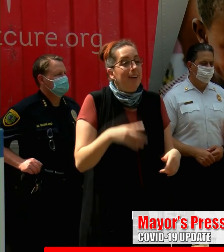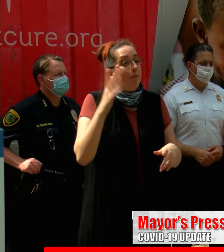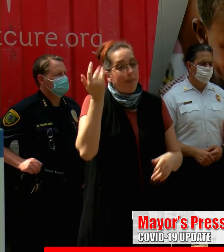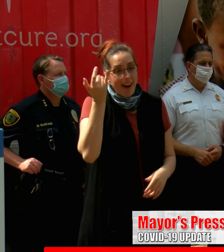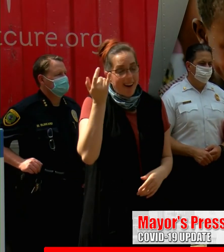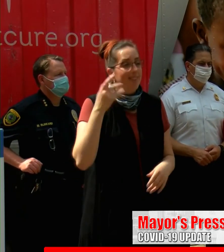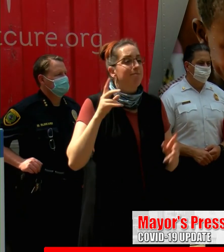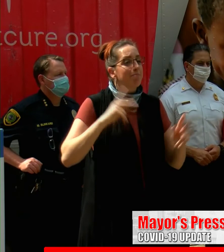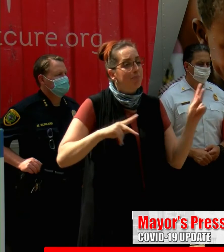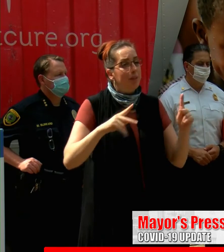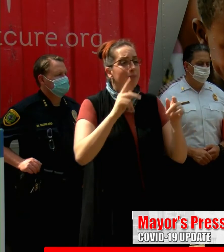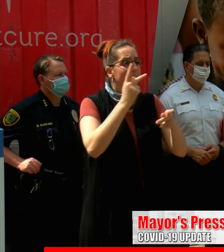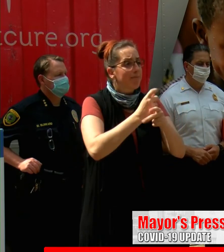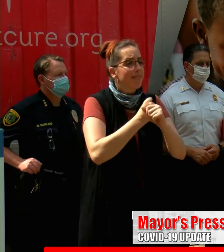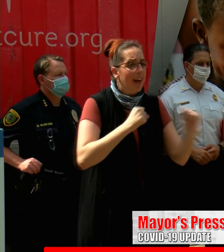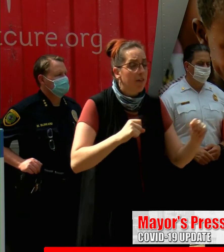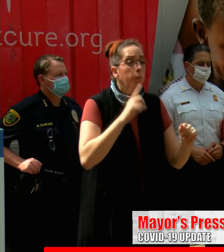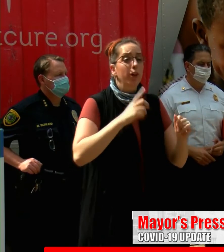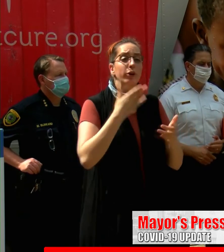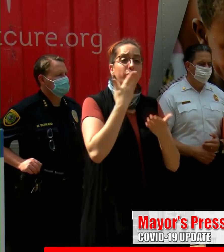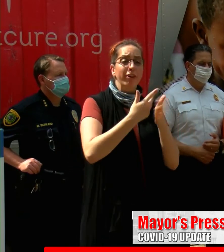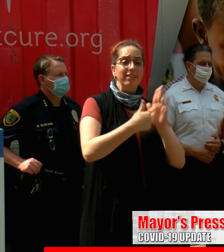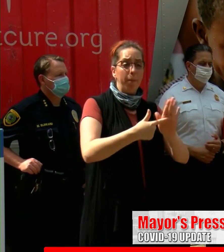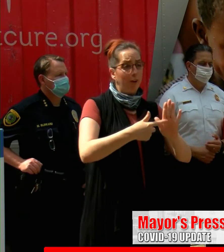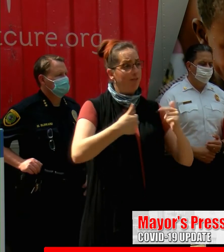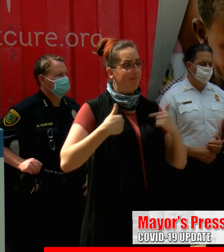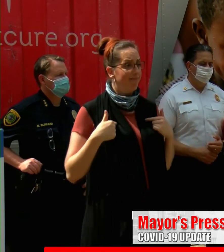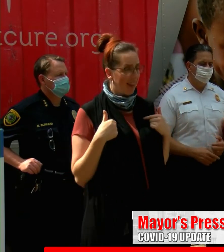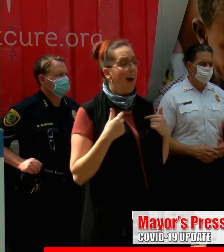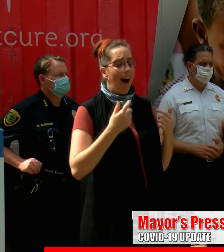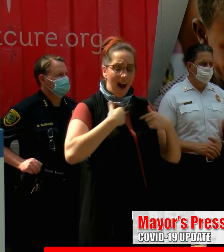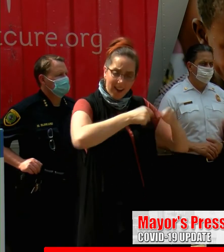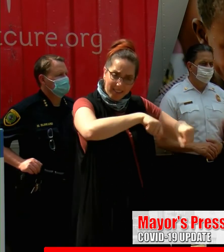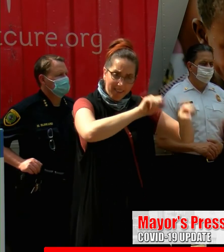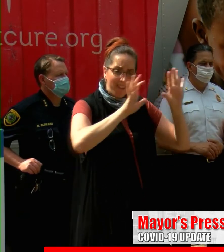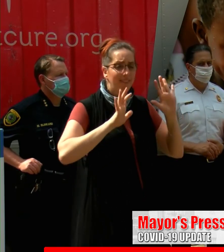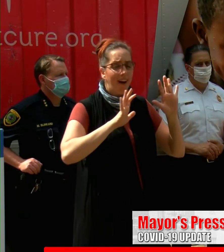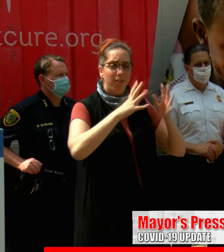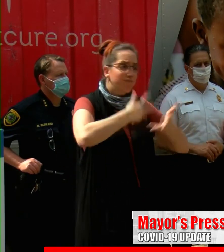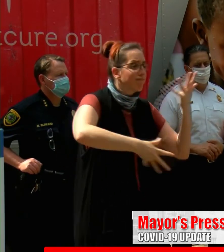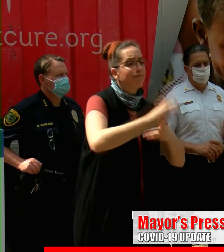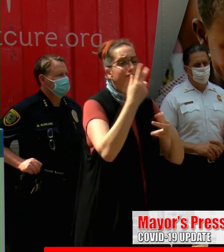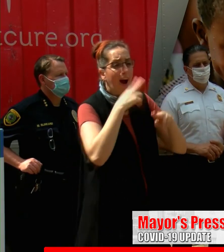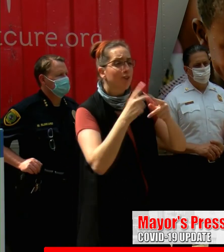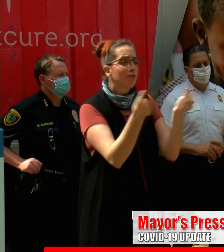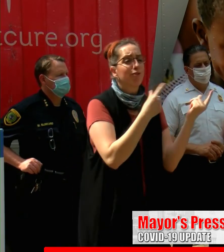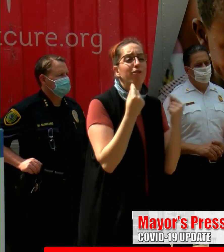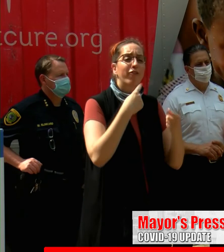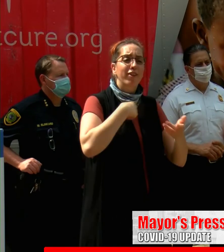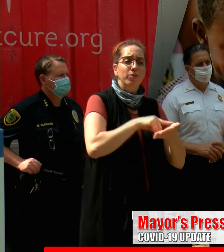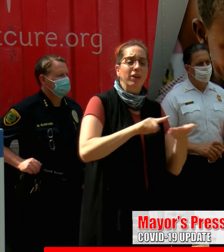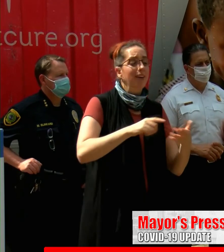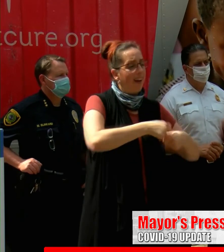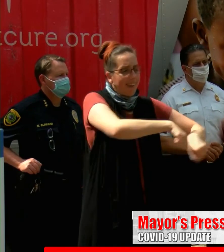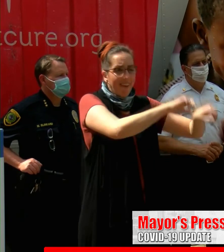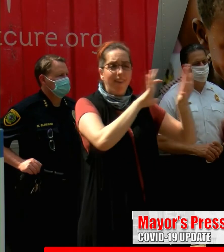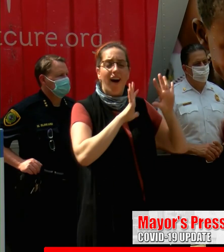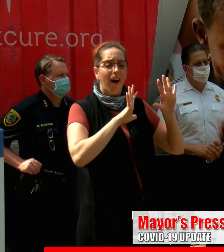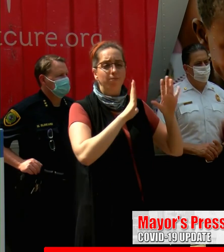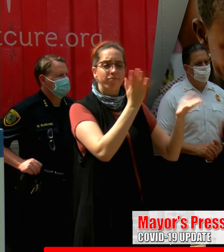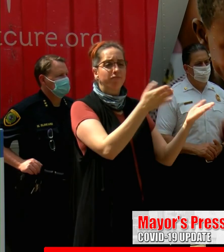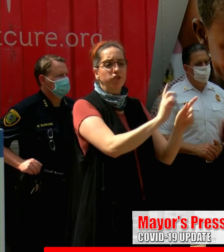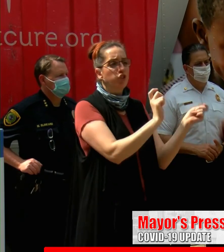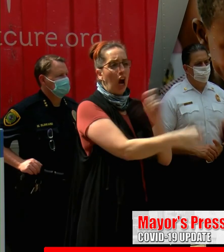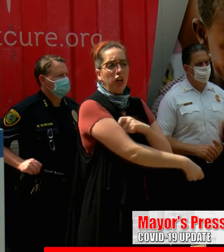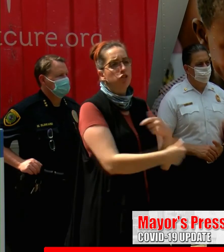to demonstrate to other people that these are sacrifices that we're having to make, the whole week for me